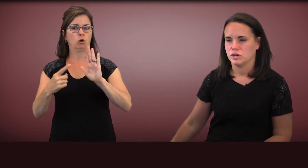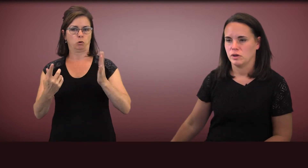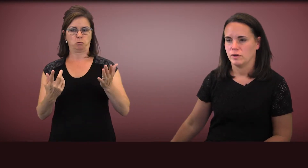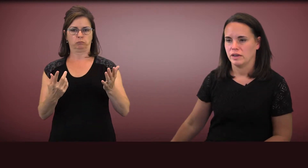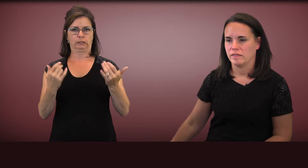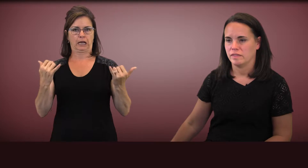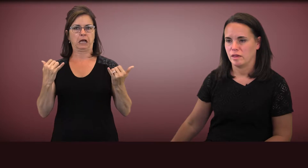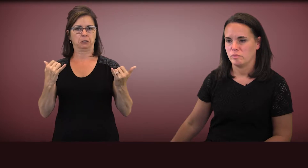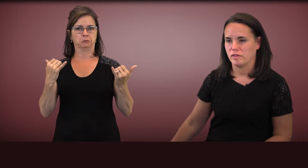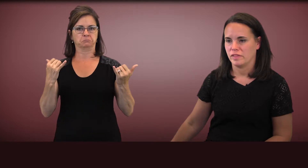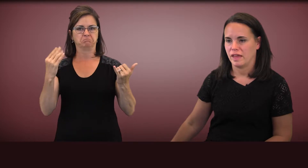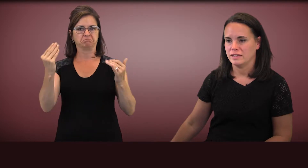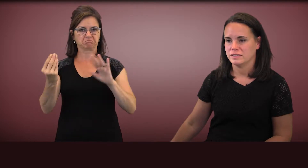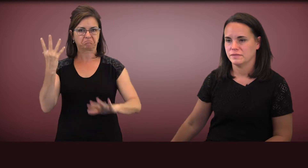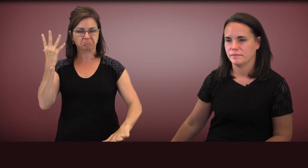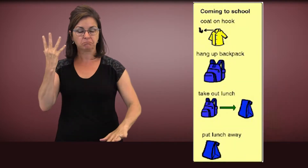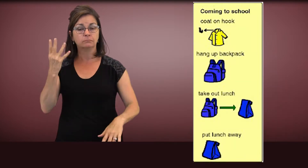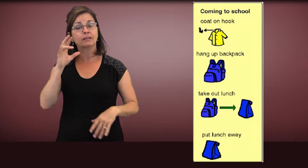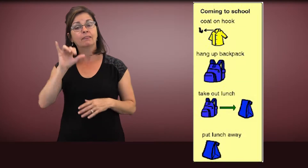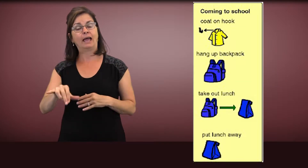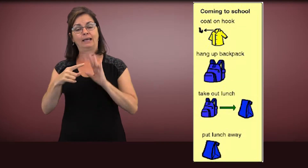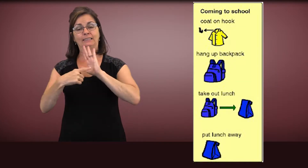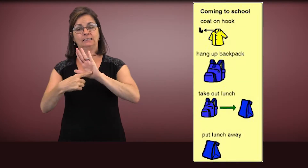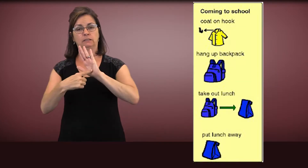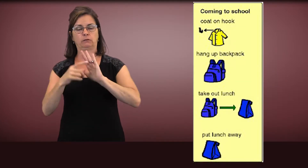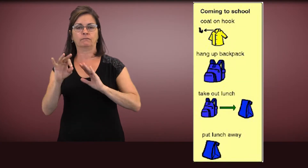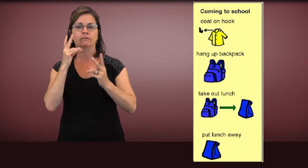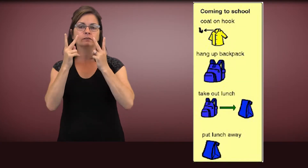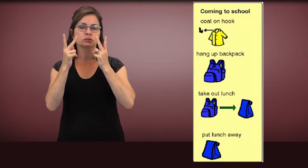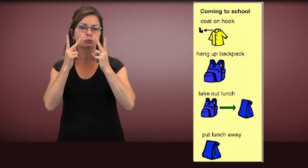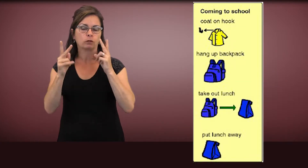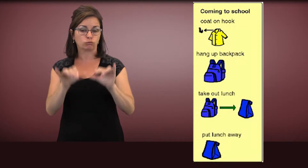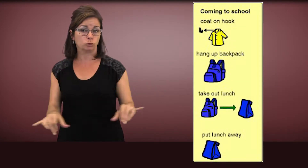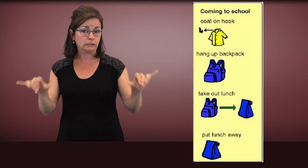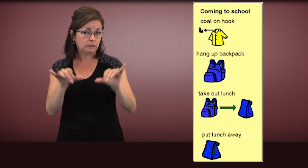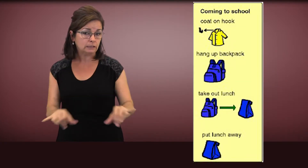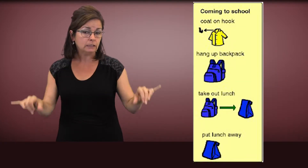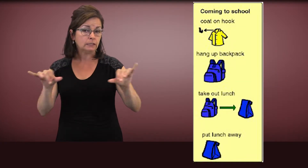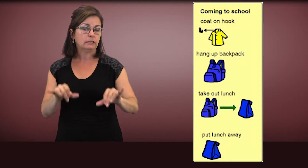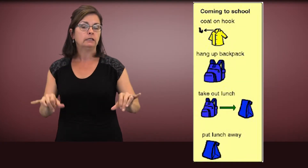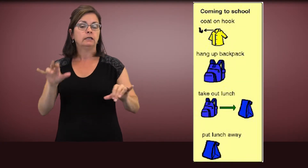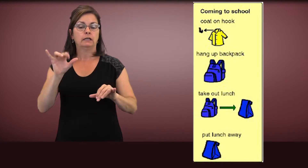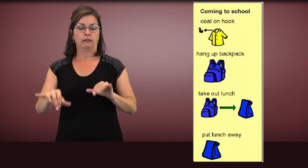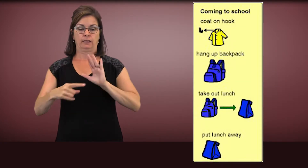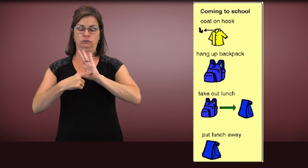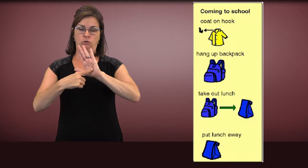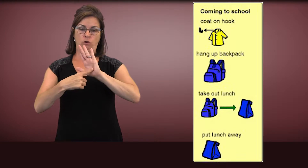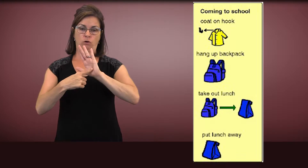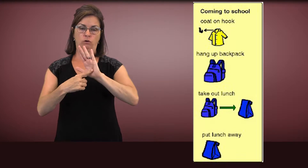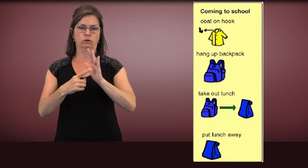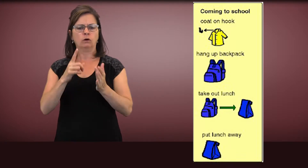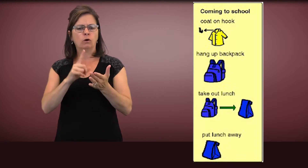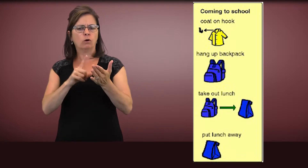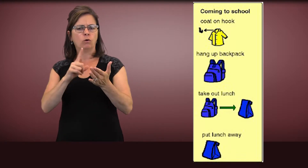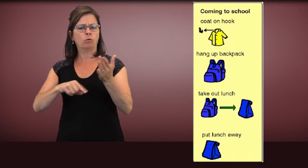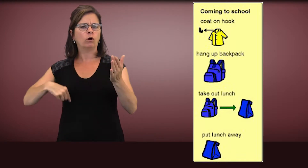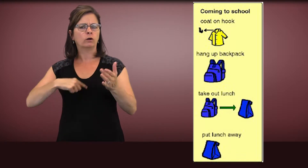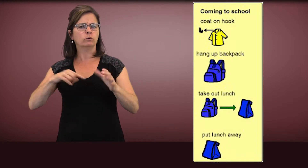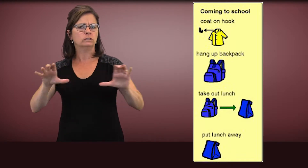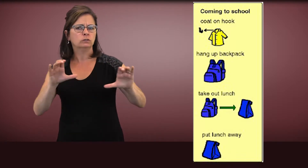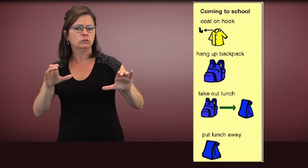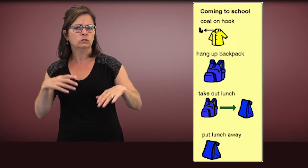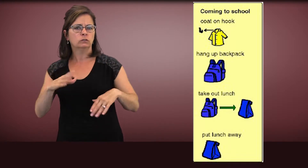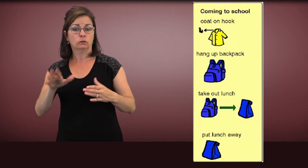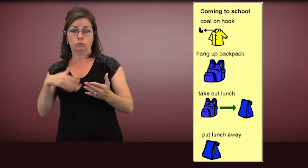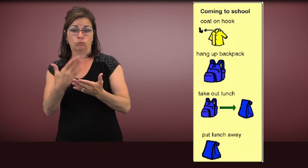to show an example of that. So here's an example of a visual routine that shows